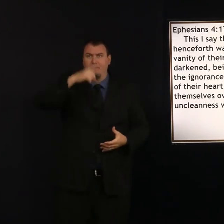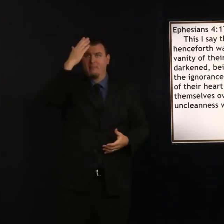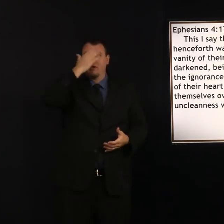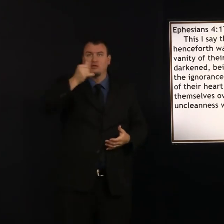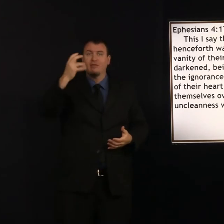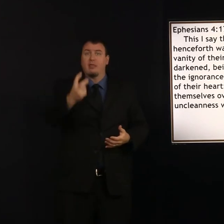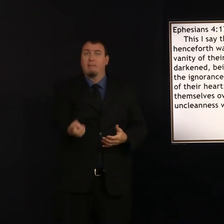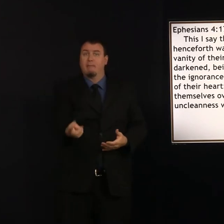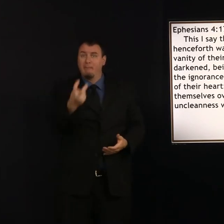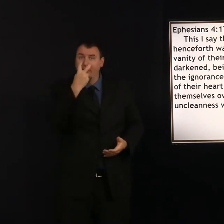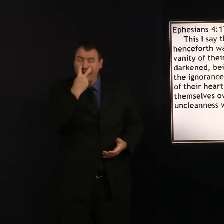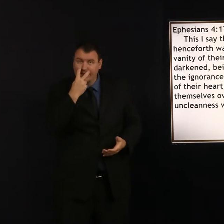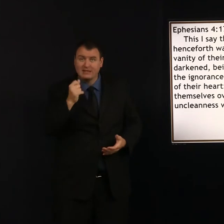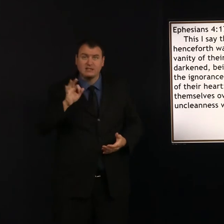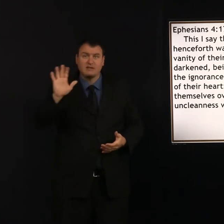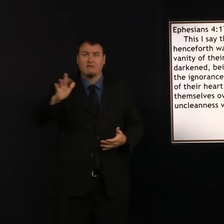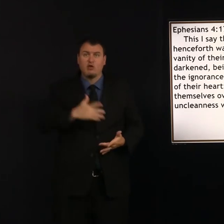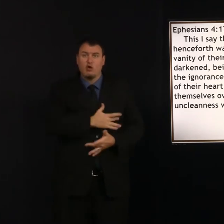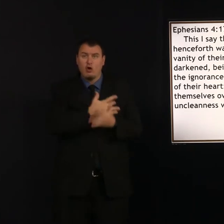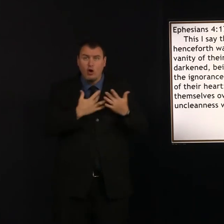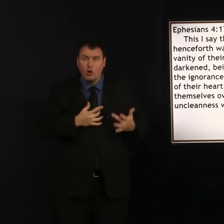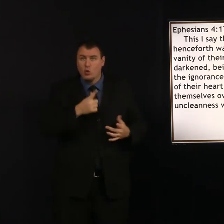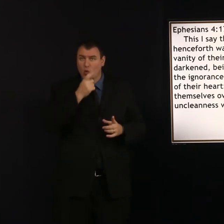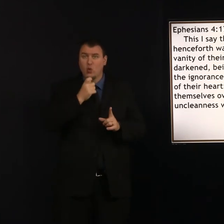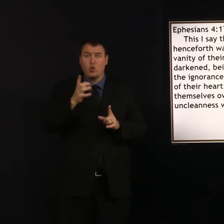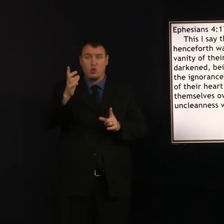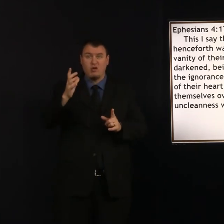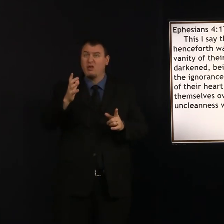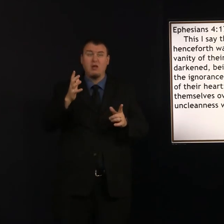them, because of the blindness of their heart.